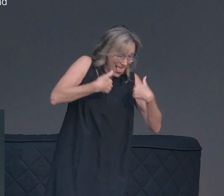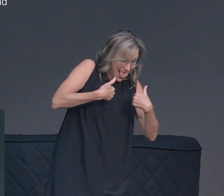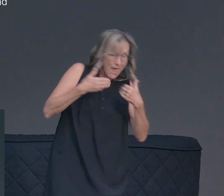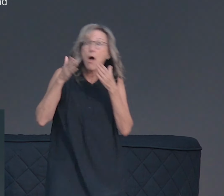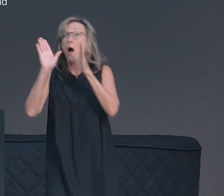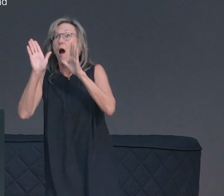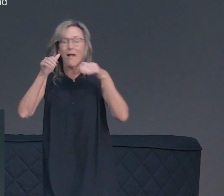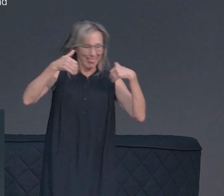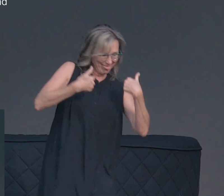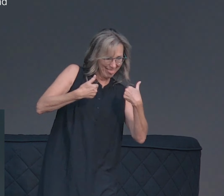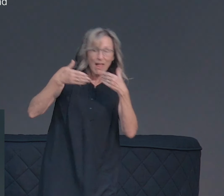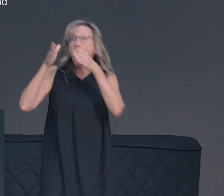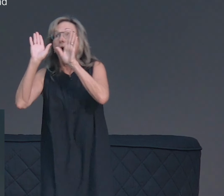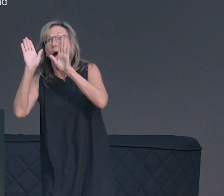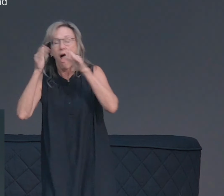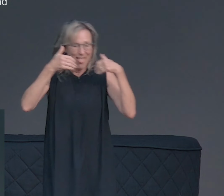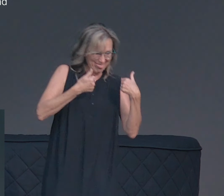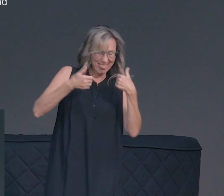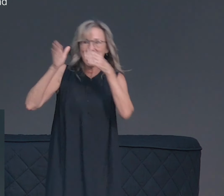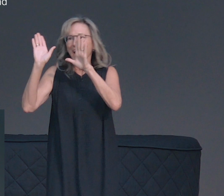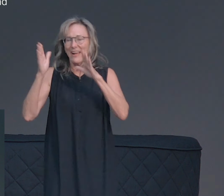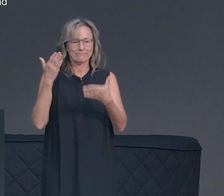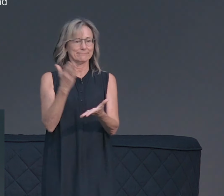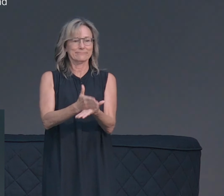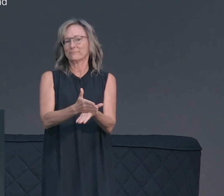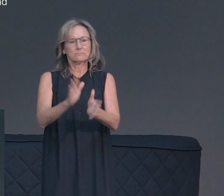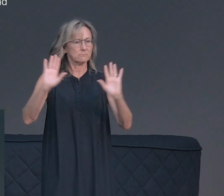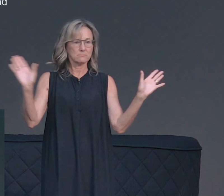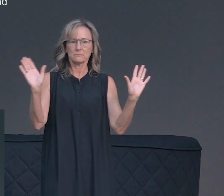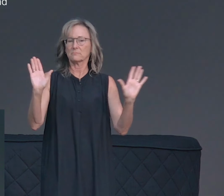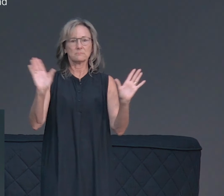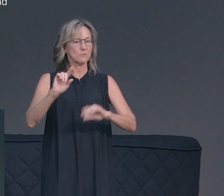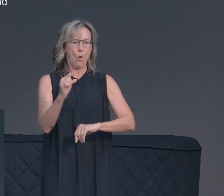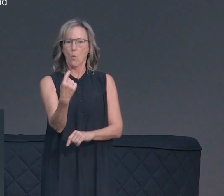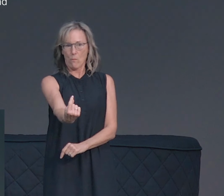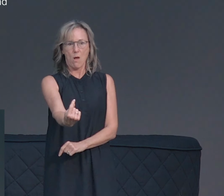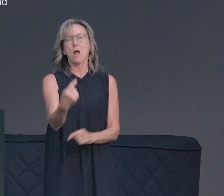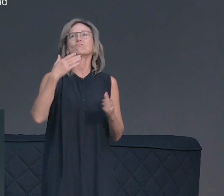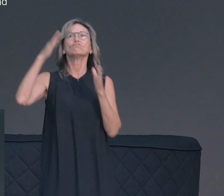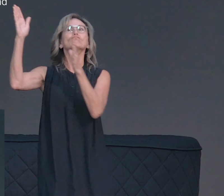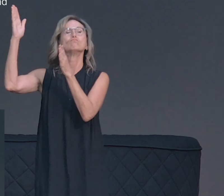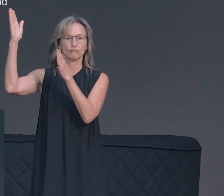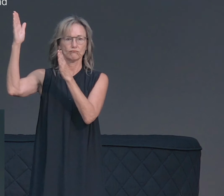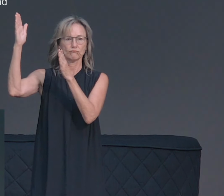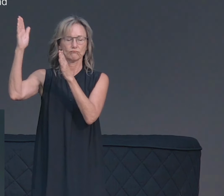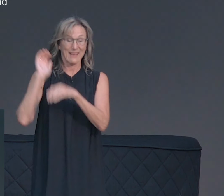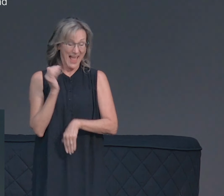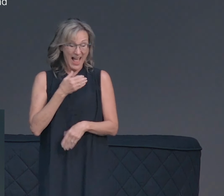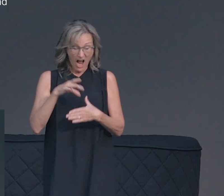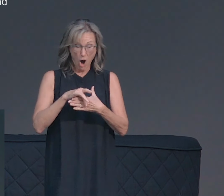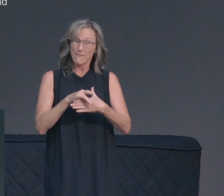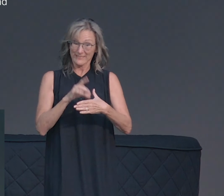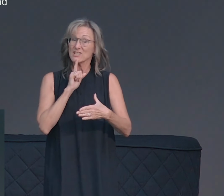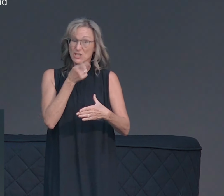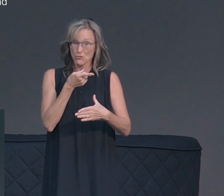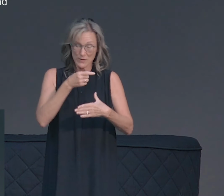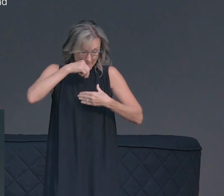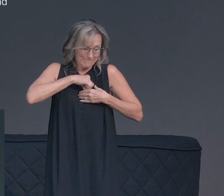desires of our sinful flesh. Your flesh is real and it still calls